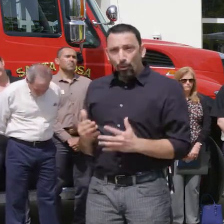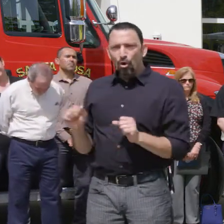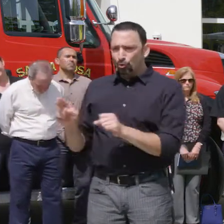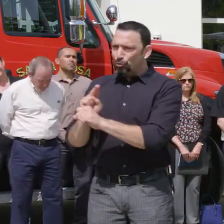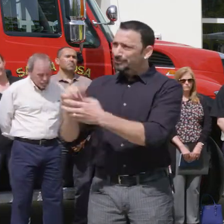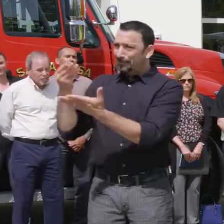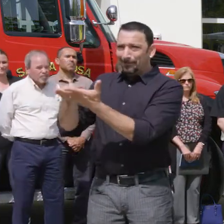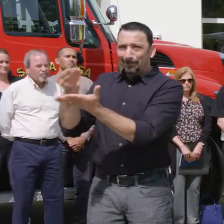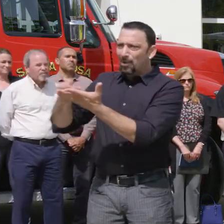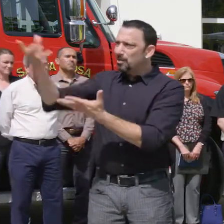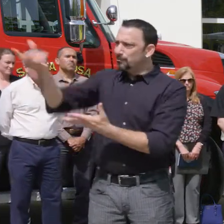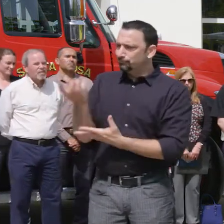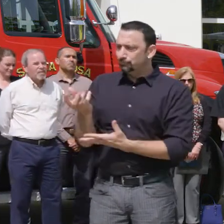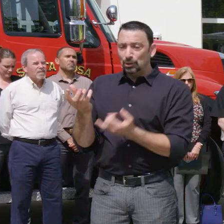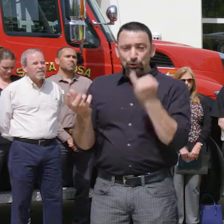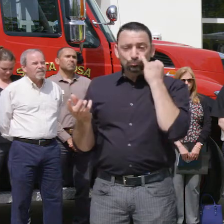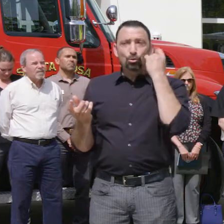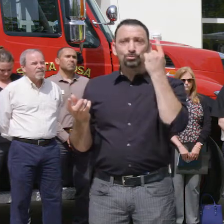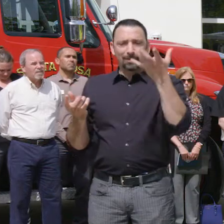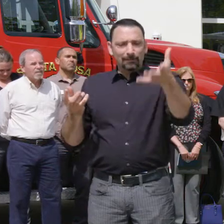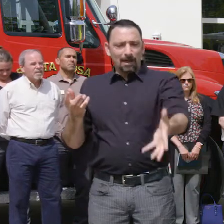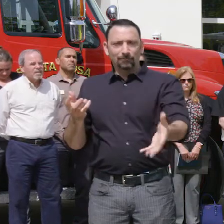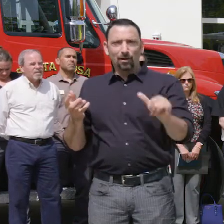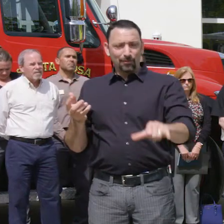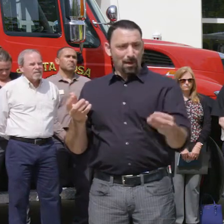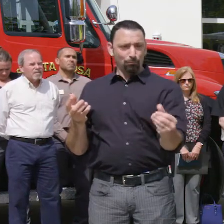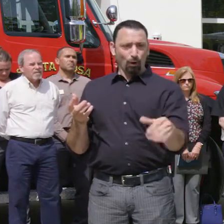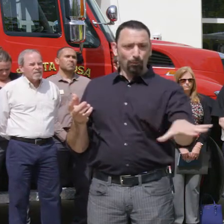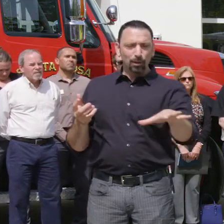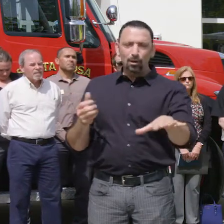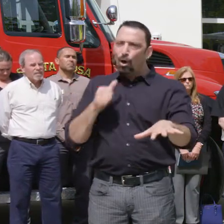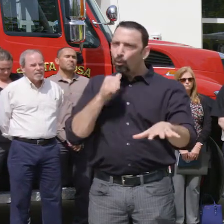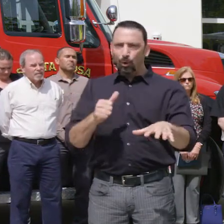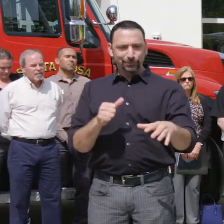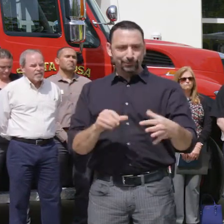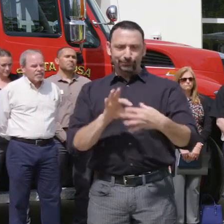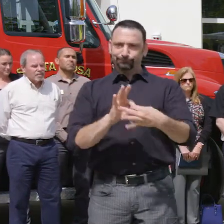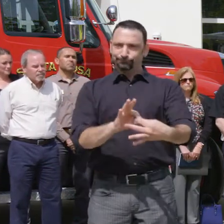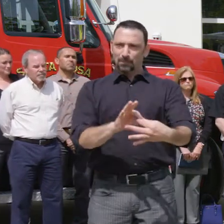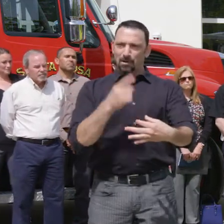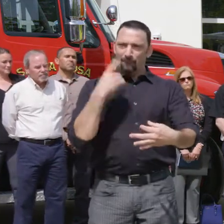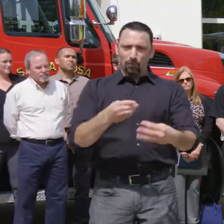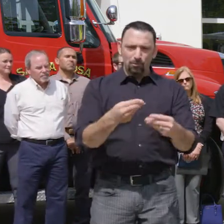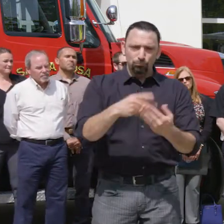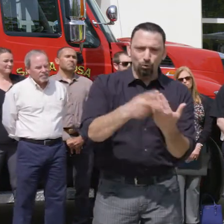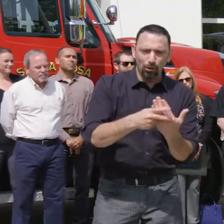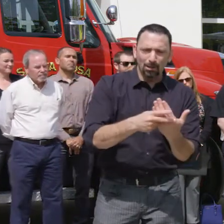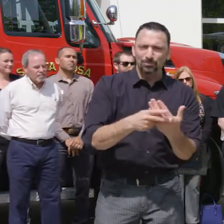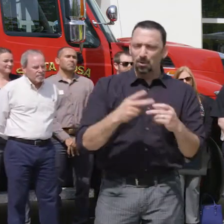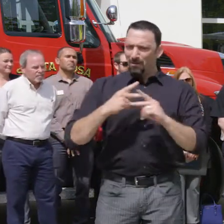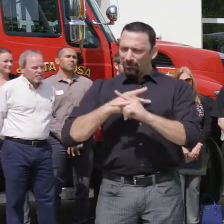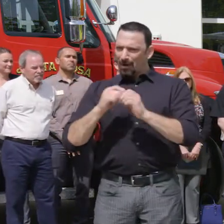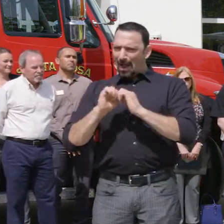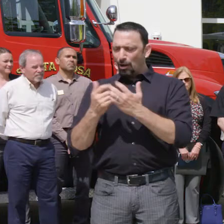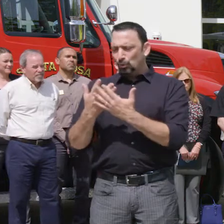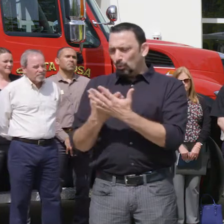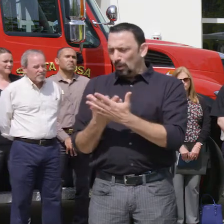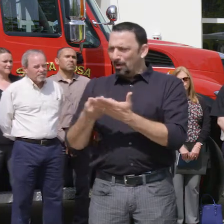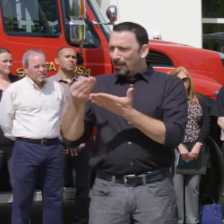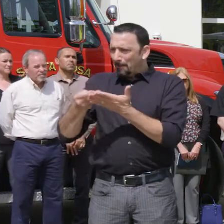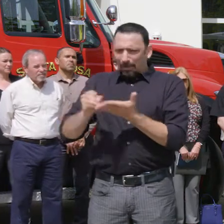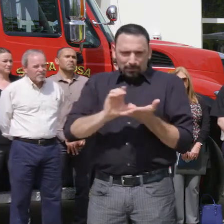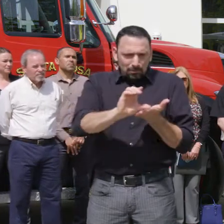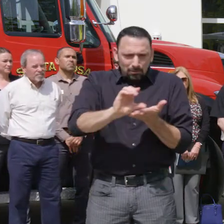for if there was anything else left on the property that wasn't necessarily eligible through the program. So all that will be taken into account as what's being looked at to make sure